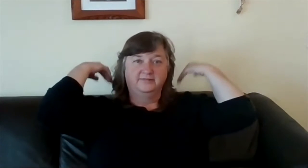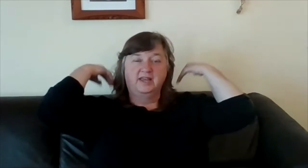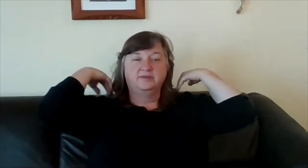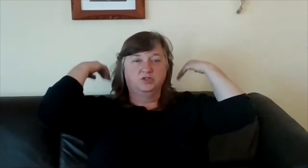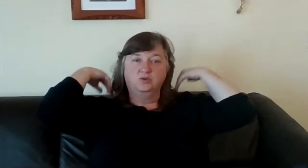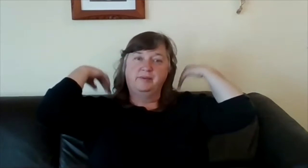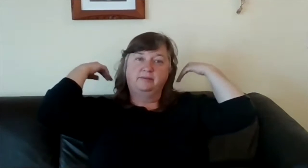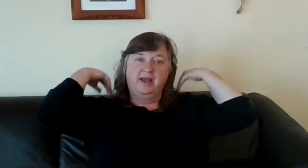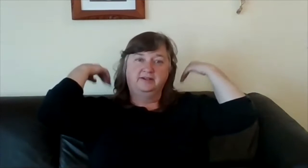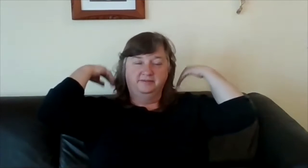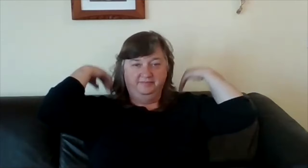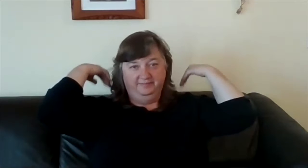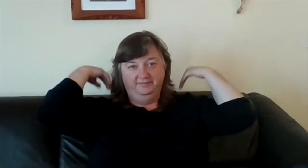Same as a school backpack.